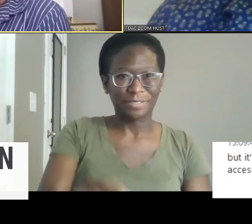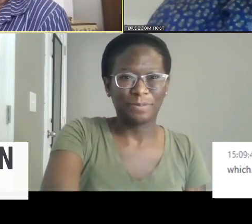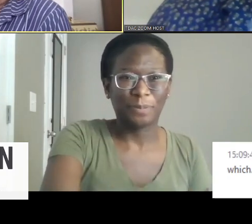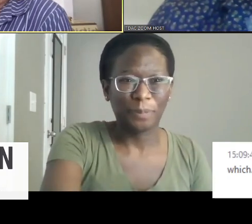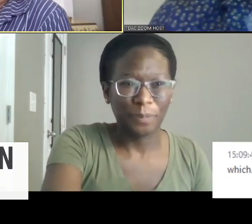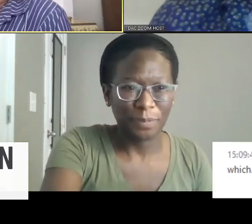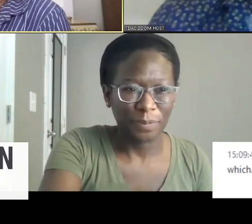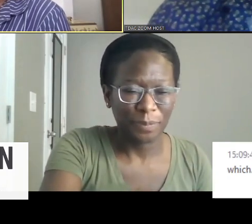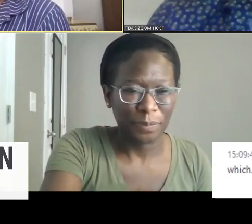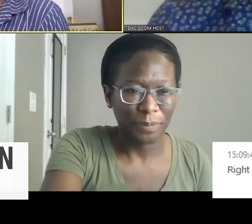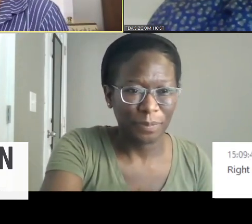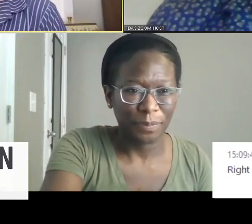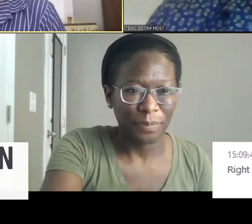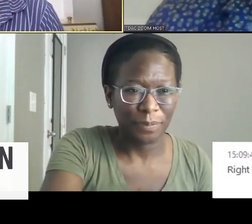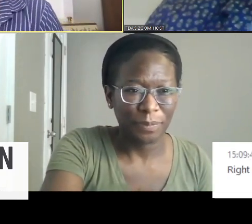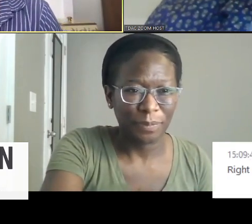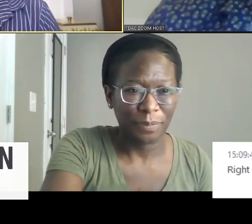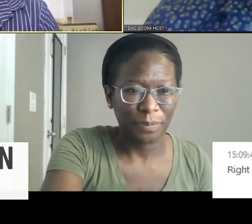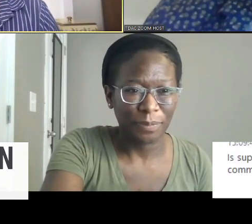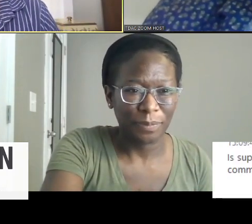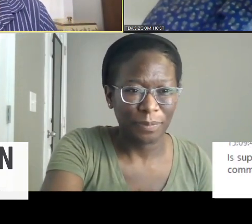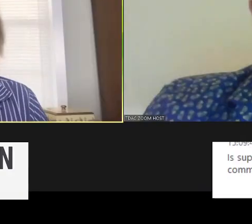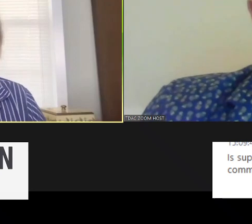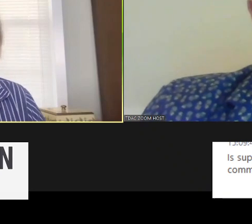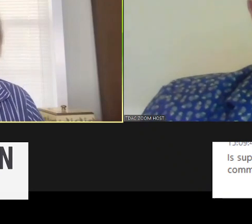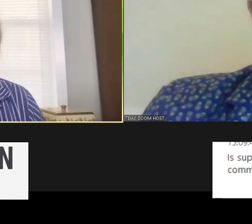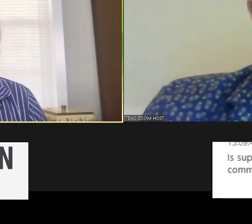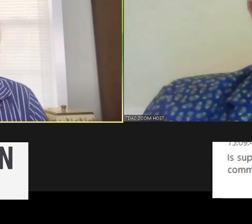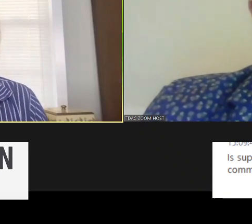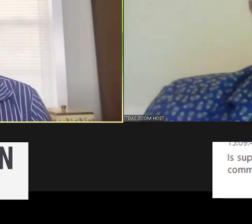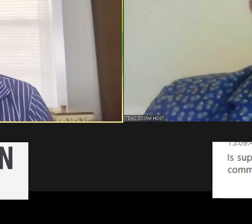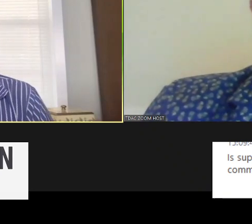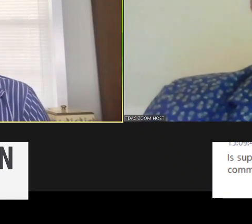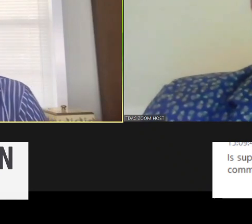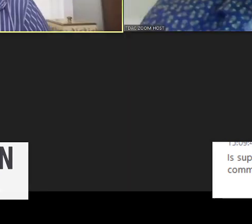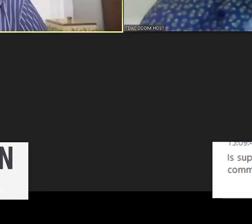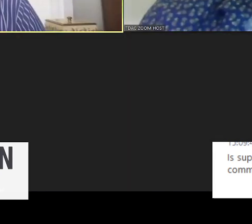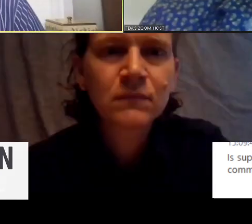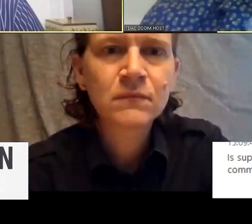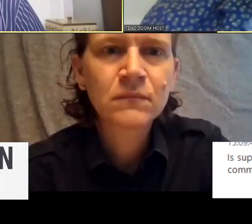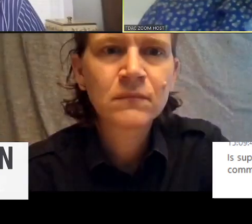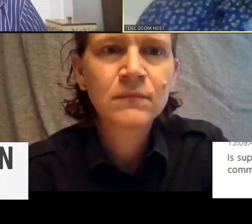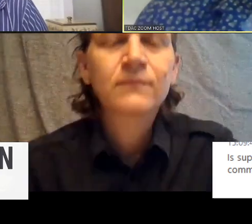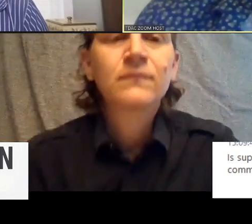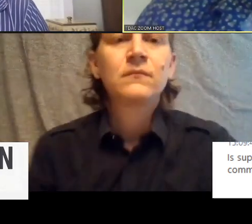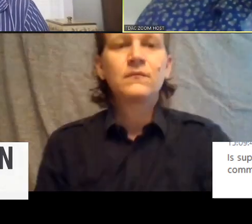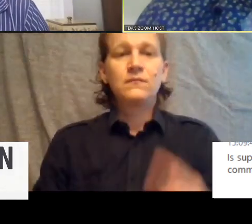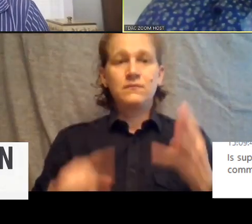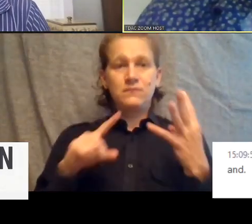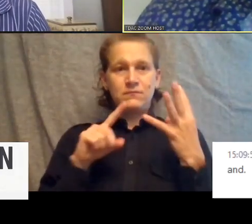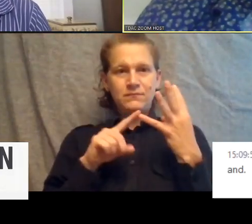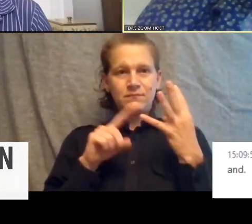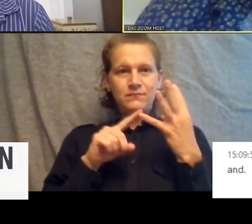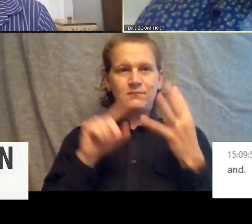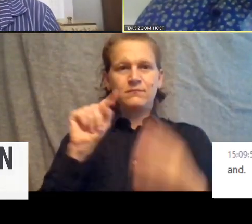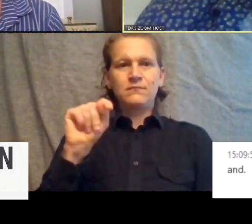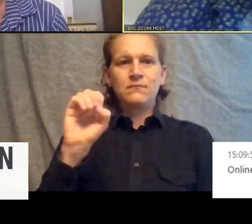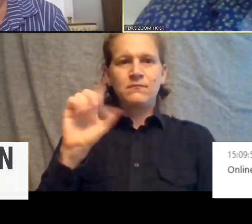covers telecommunications. Timothy, can you tell us a little bit more about that? Again, we